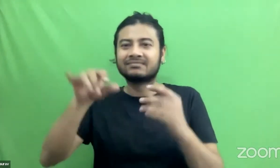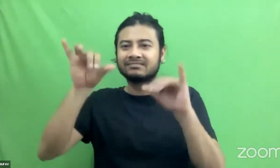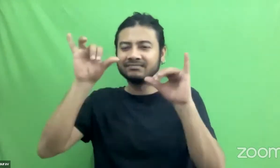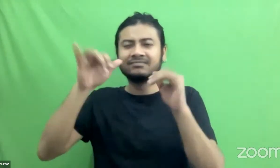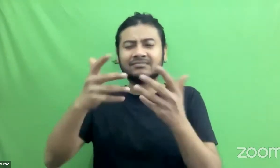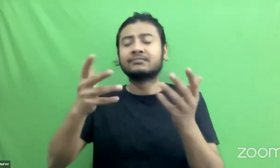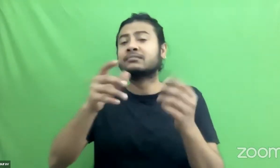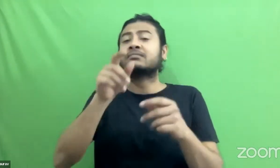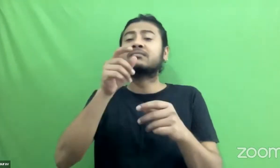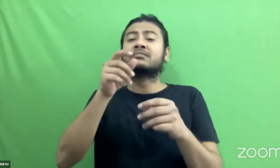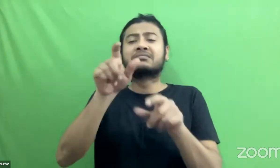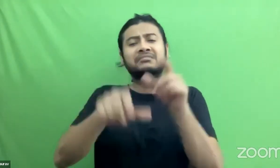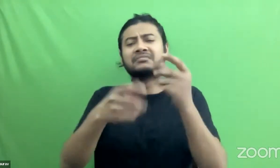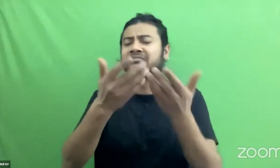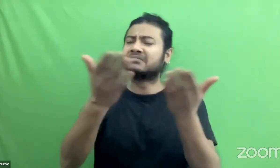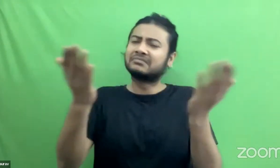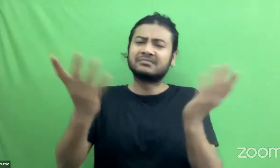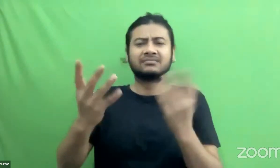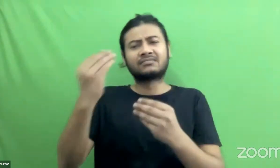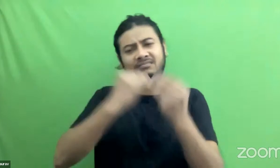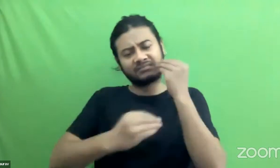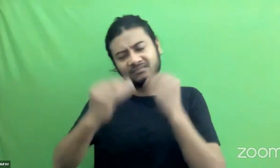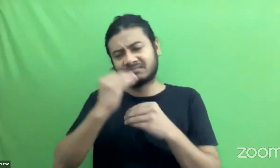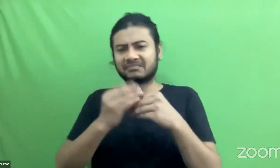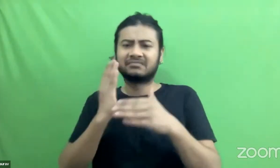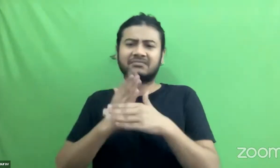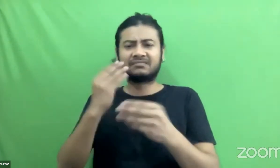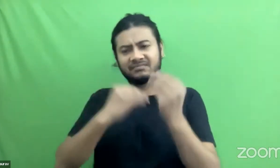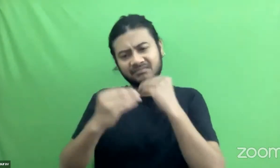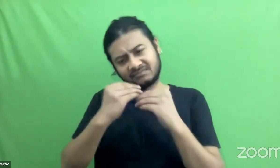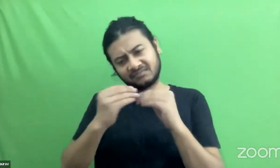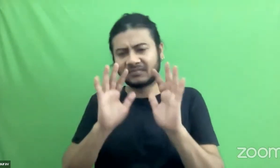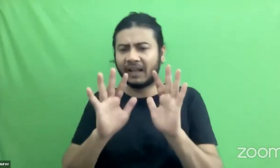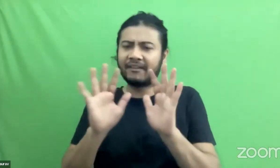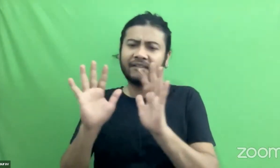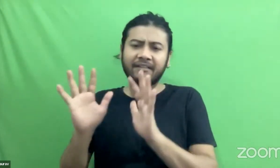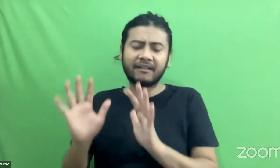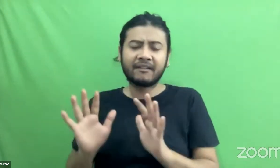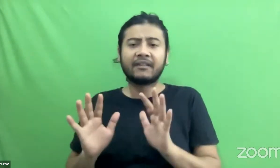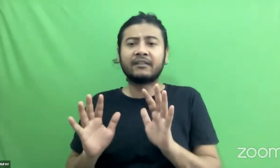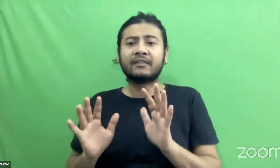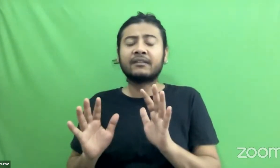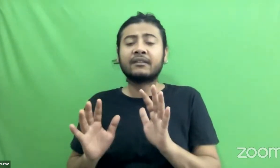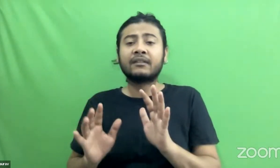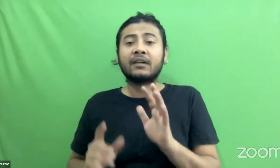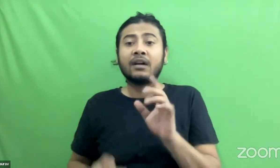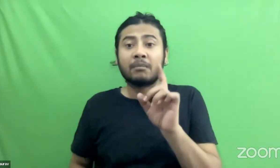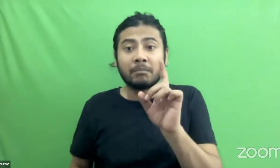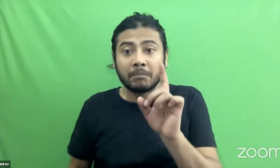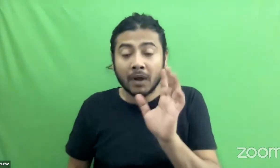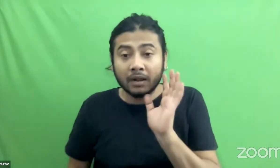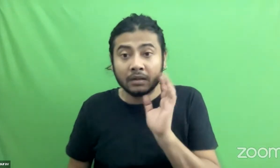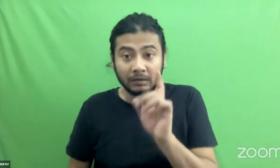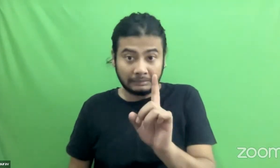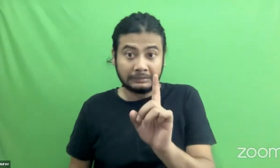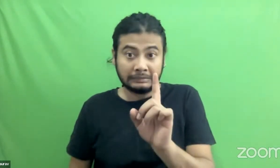there's good enough chances of people who are eating non-vegetarian food that they might end up becoming an